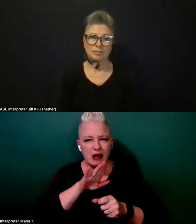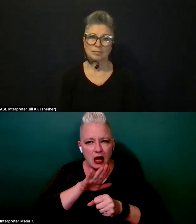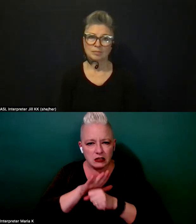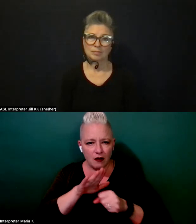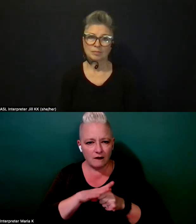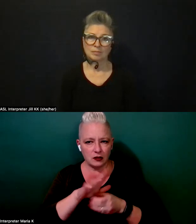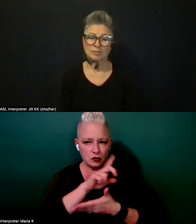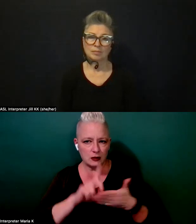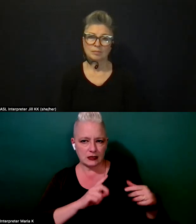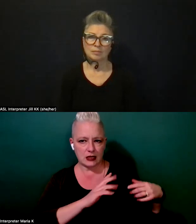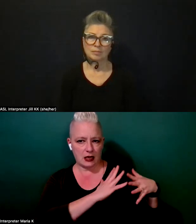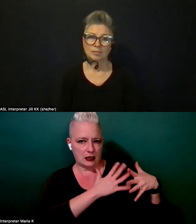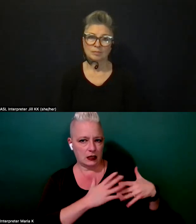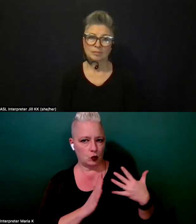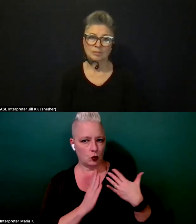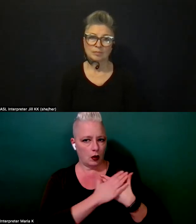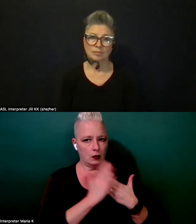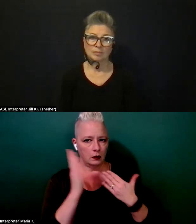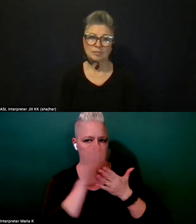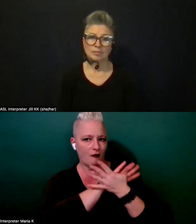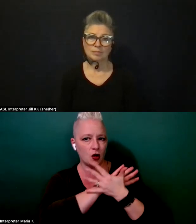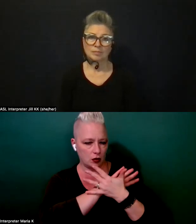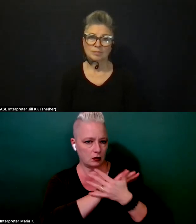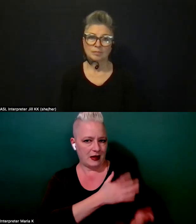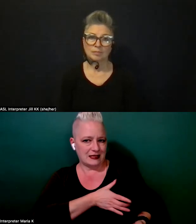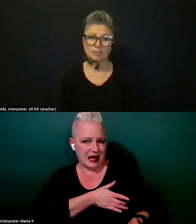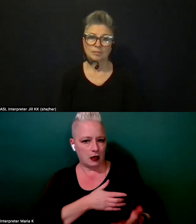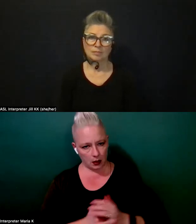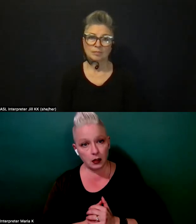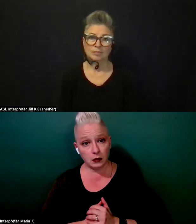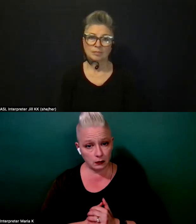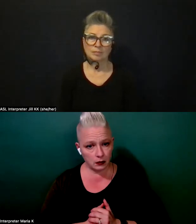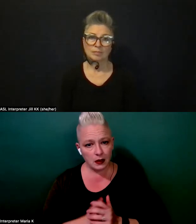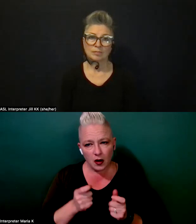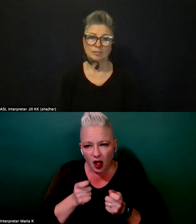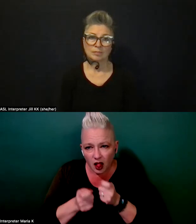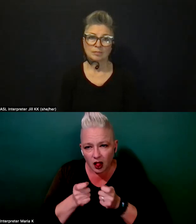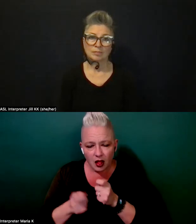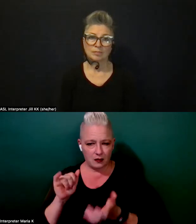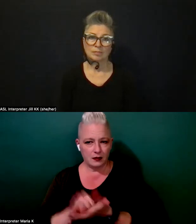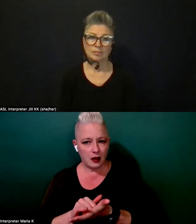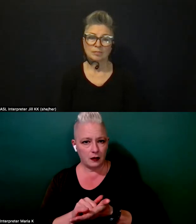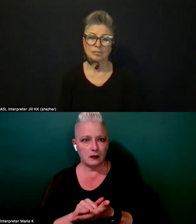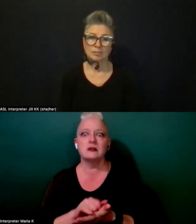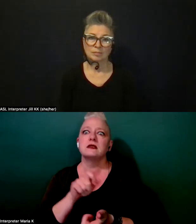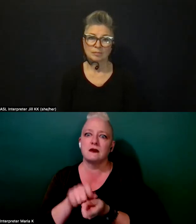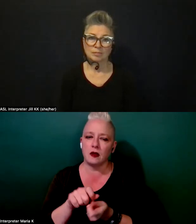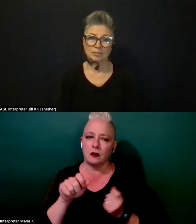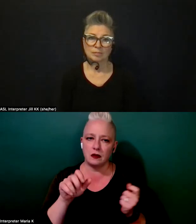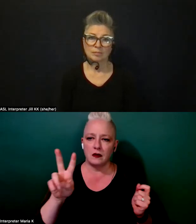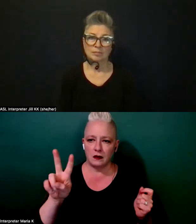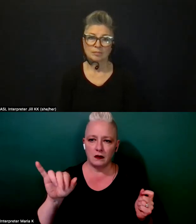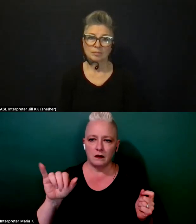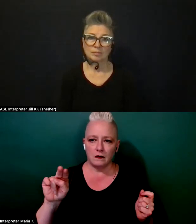design detail to cover the stain. So it's doing like little tweaks like that, especially with vintage clothes. Like